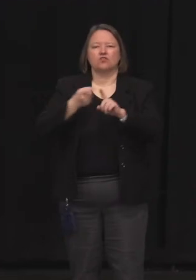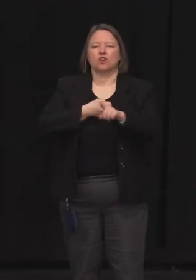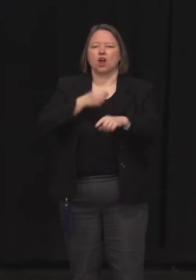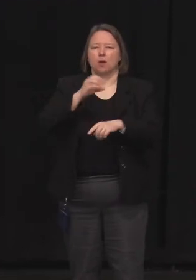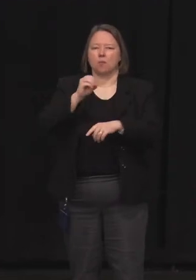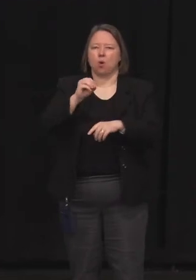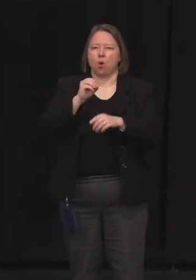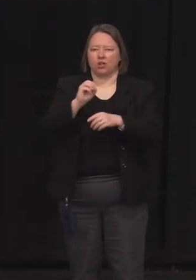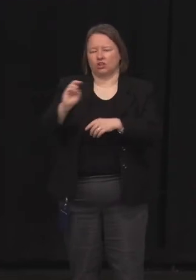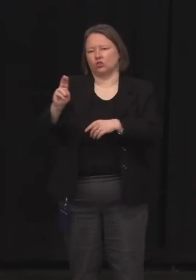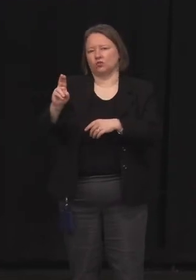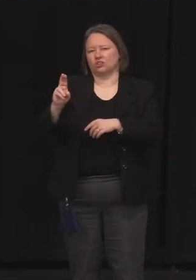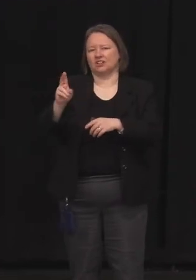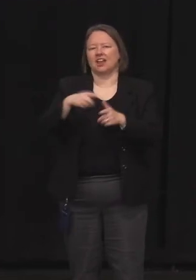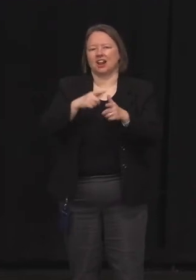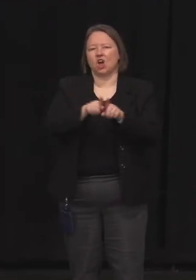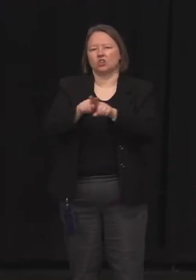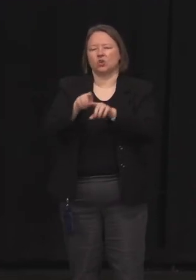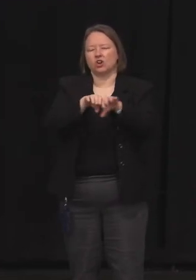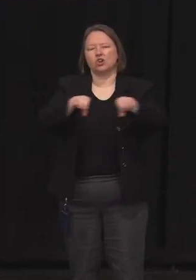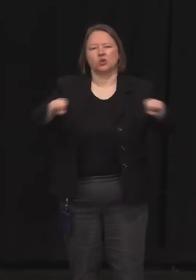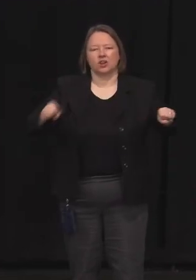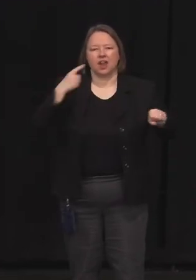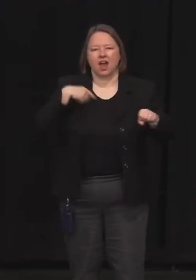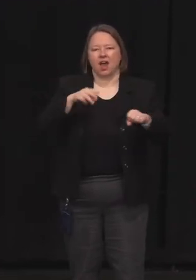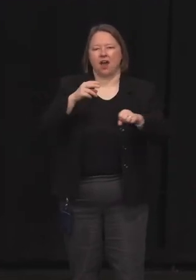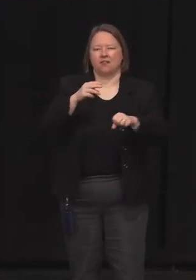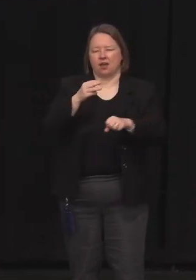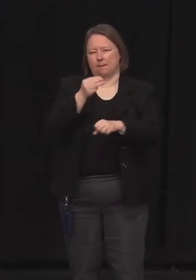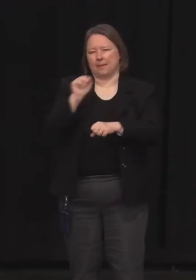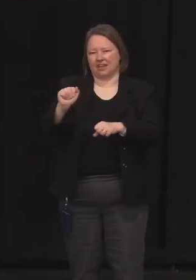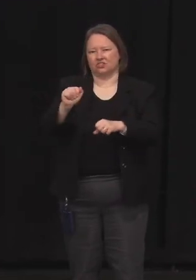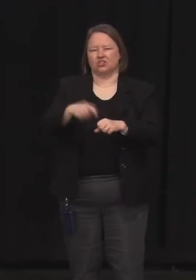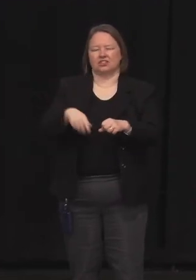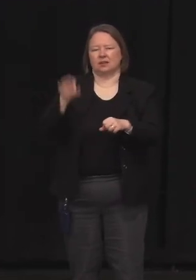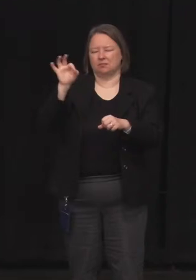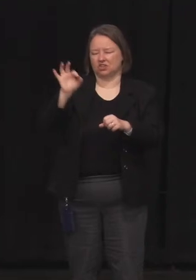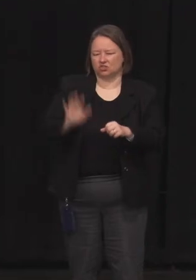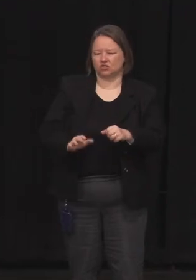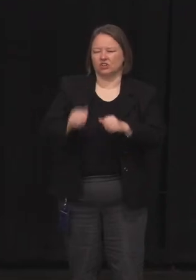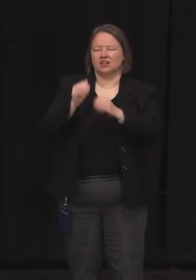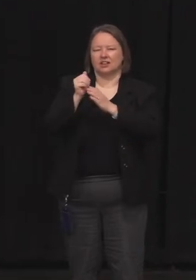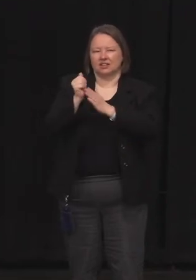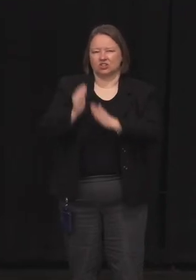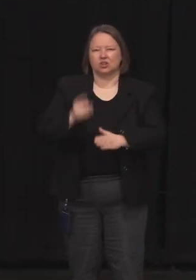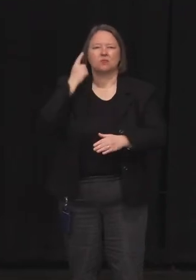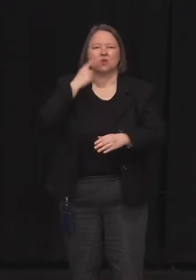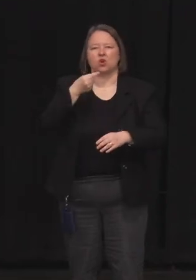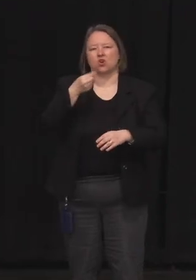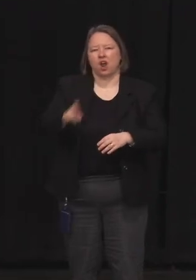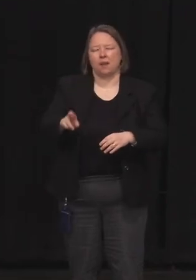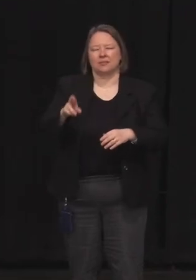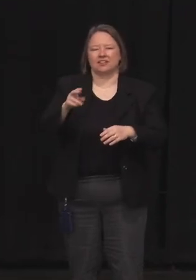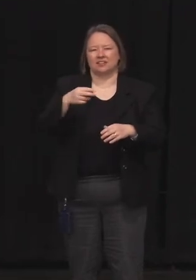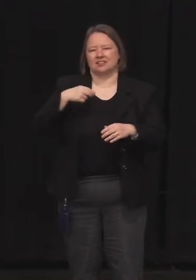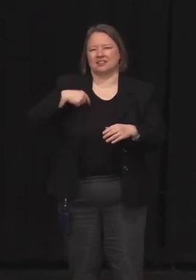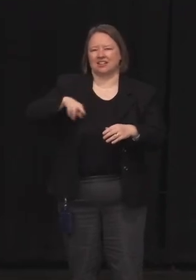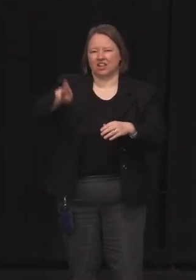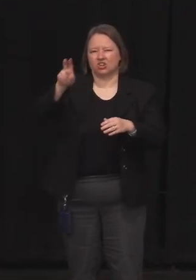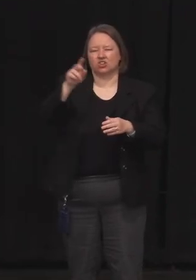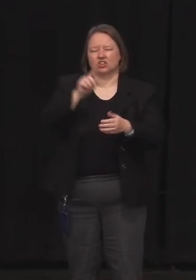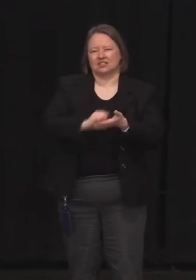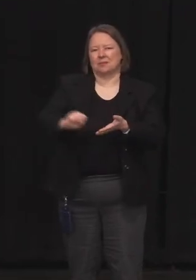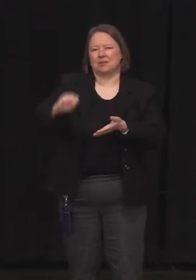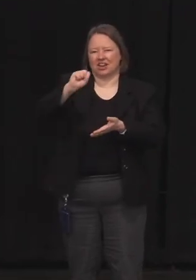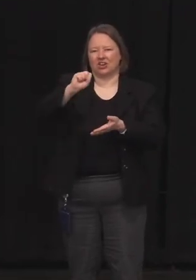Oakland University and a degree of master's in ministry leadership at the Grand Rapids Theological